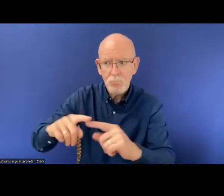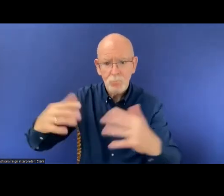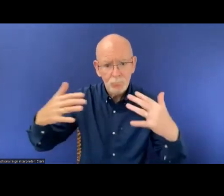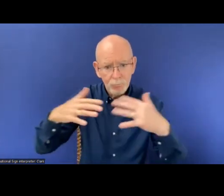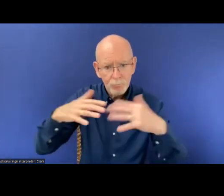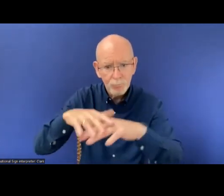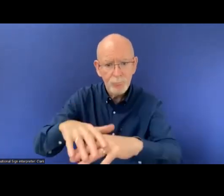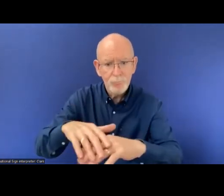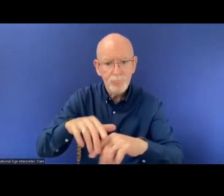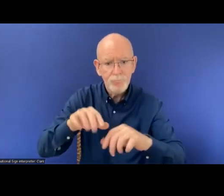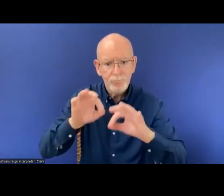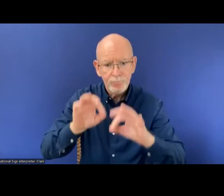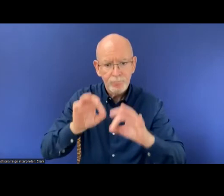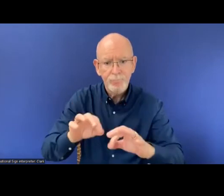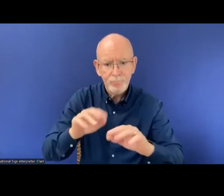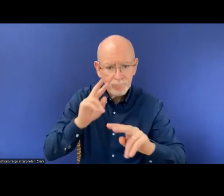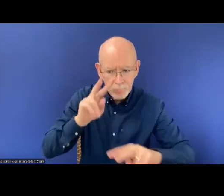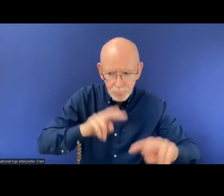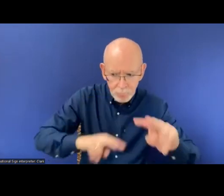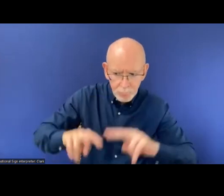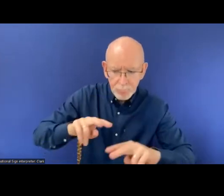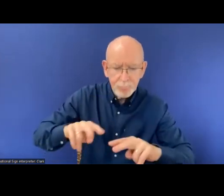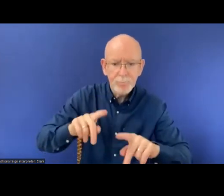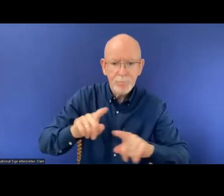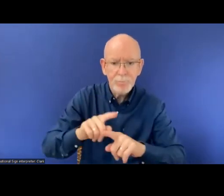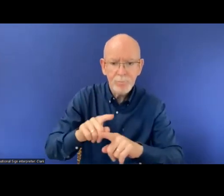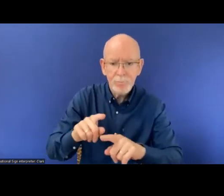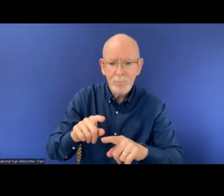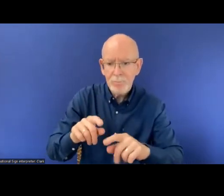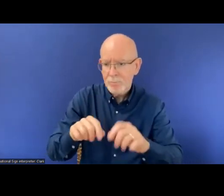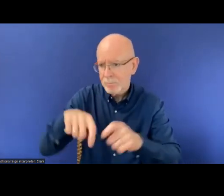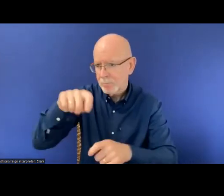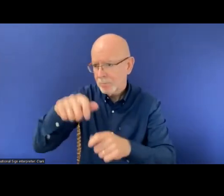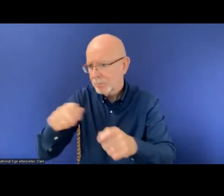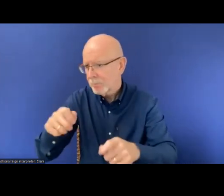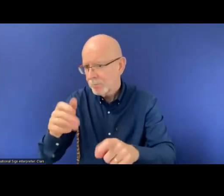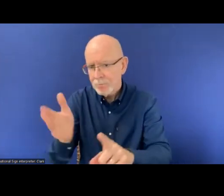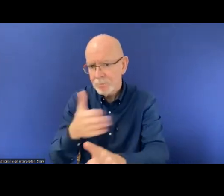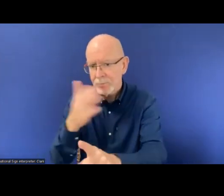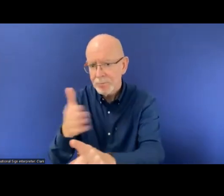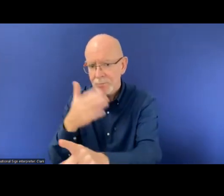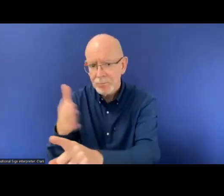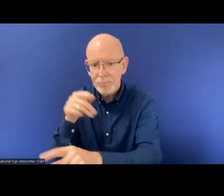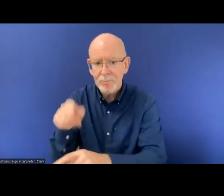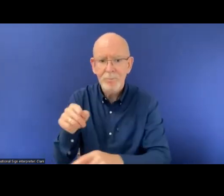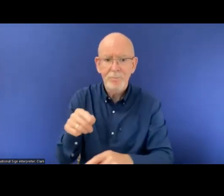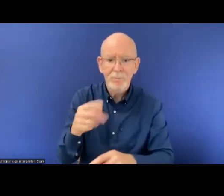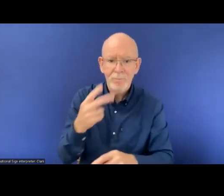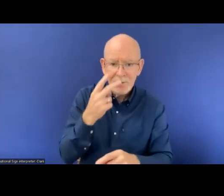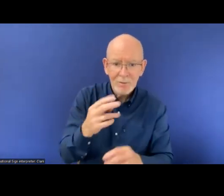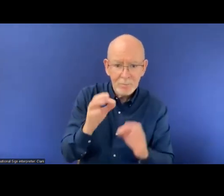and the creation of affordable treatment, especially for children.